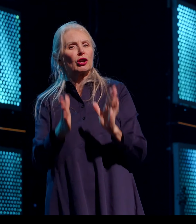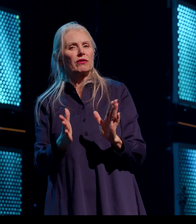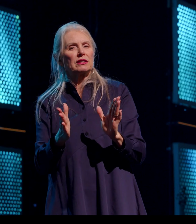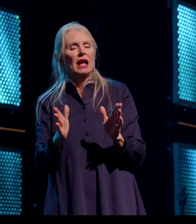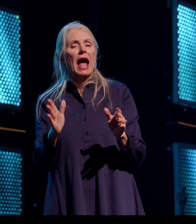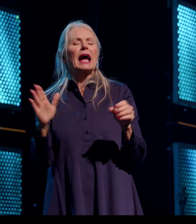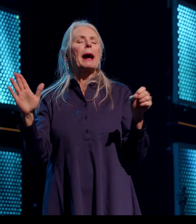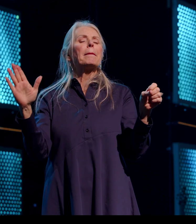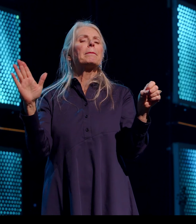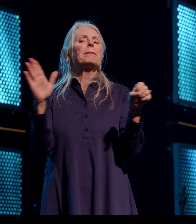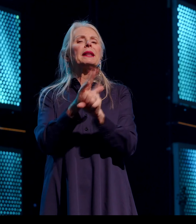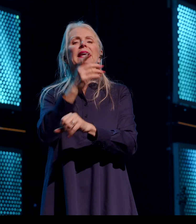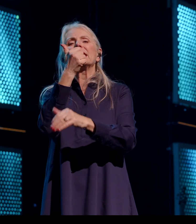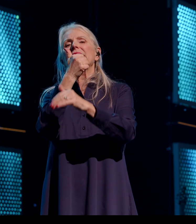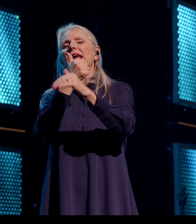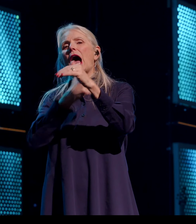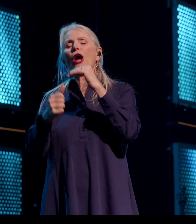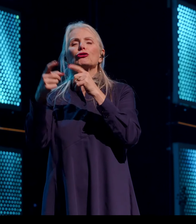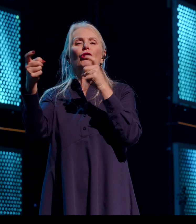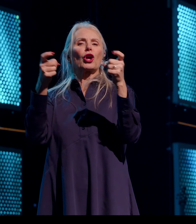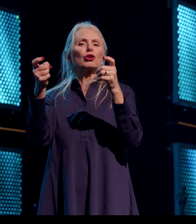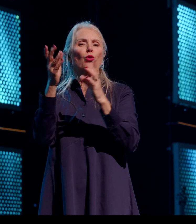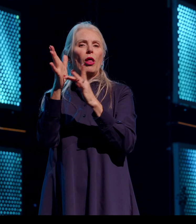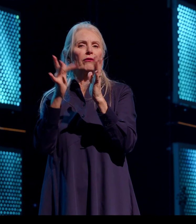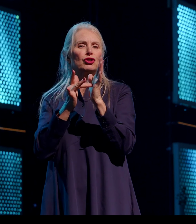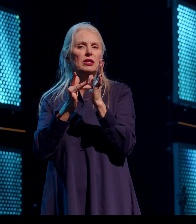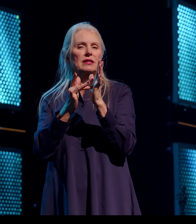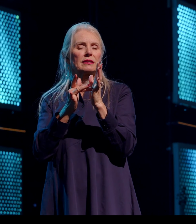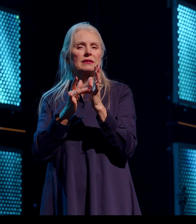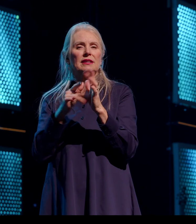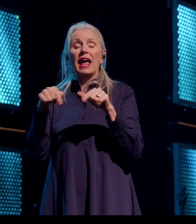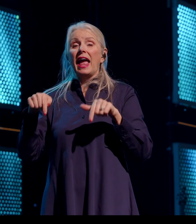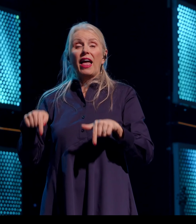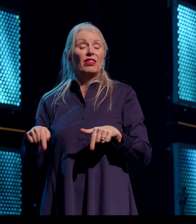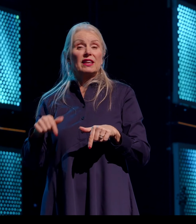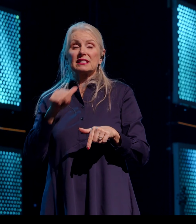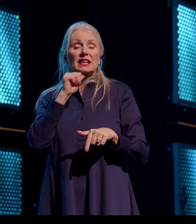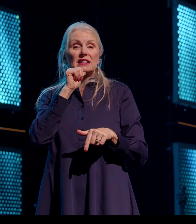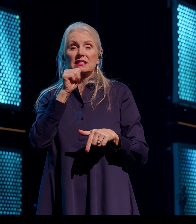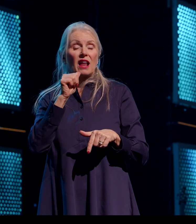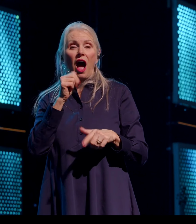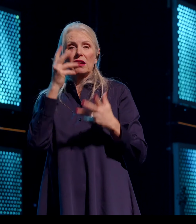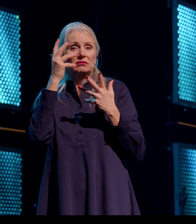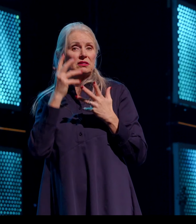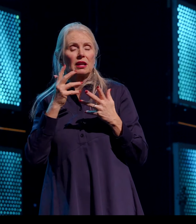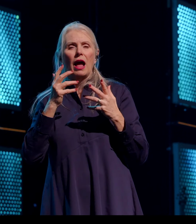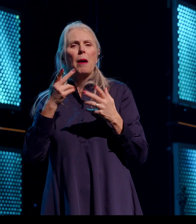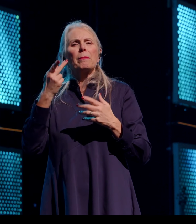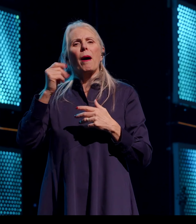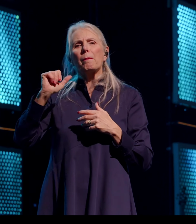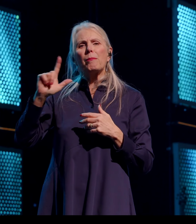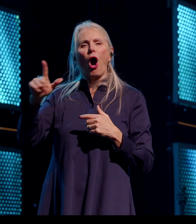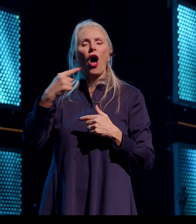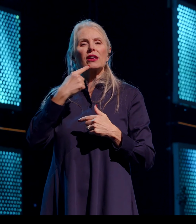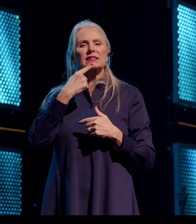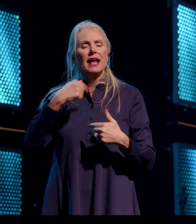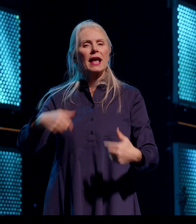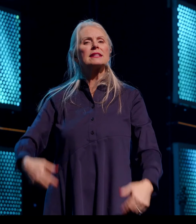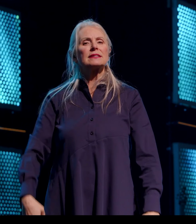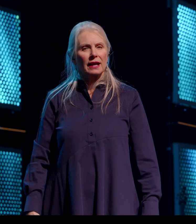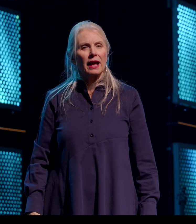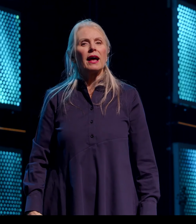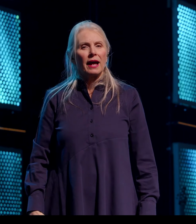of Jesus. And this title is not daunting, like, oh my goodness, no. Paul says this in a way of like, this is a